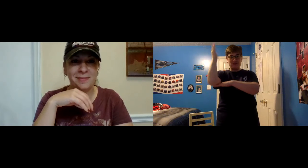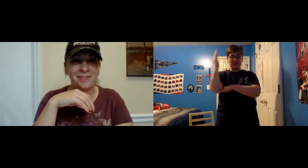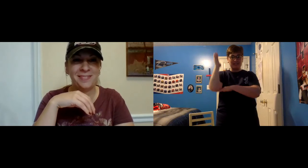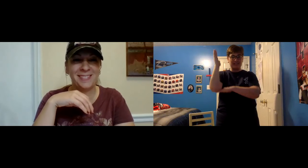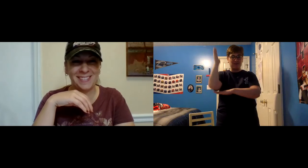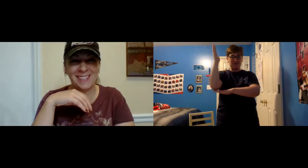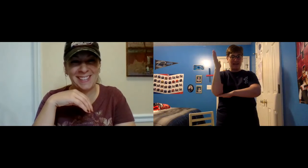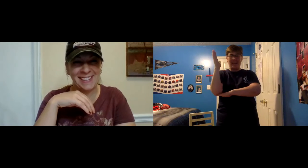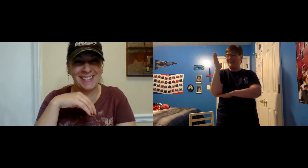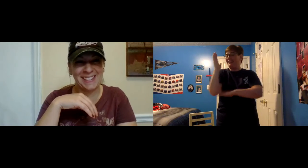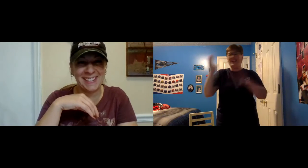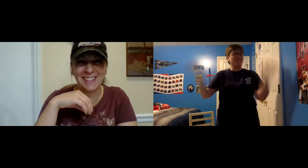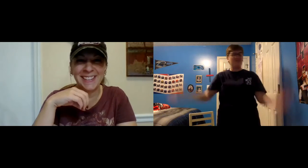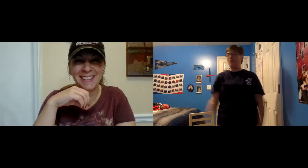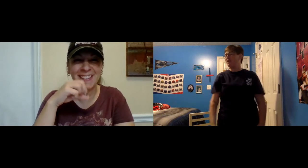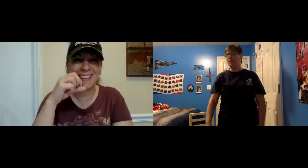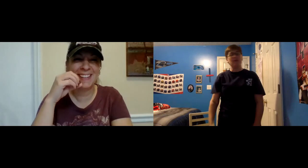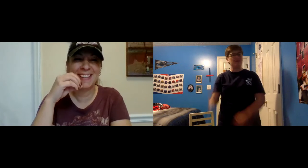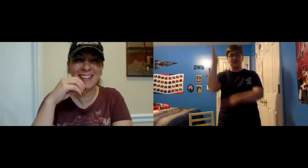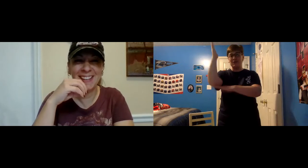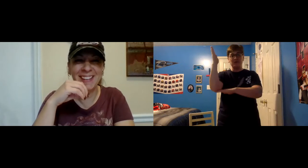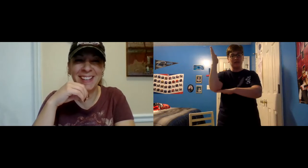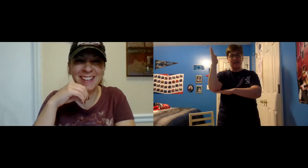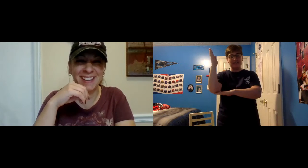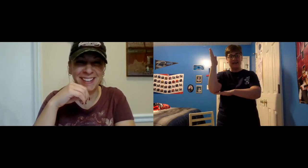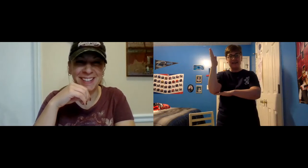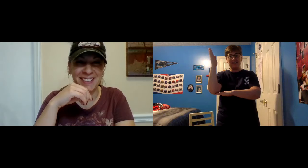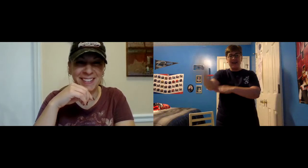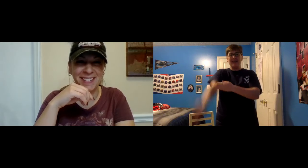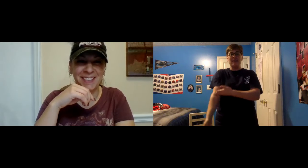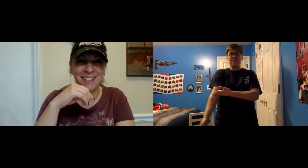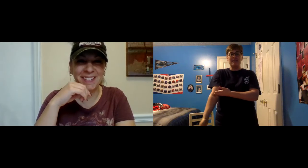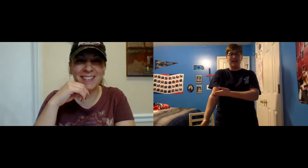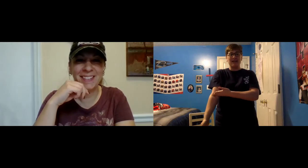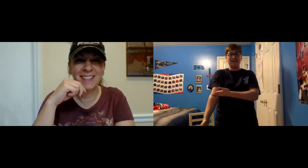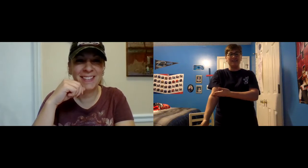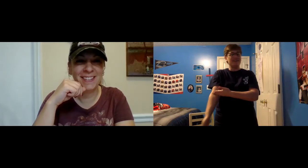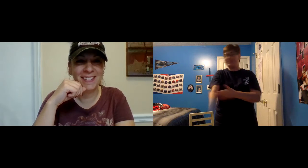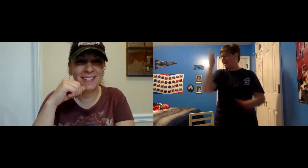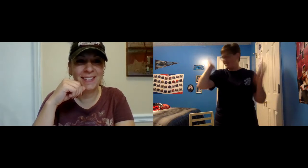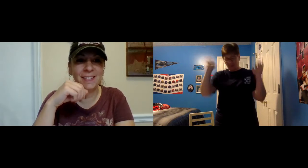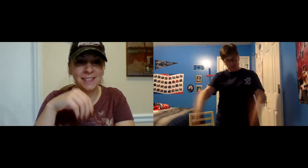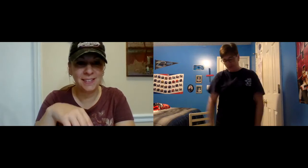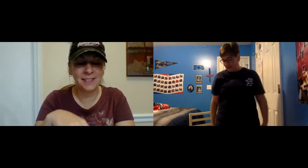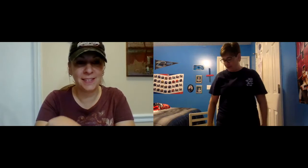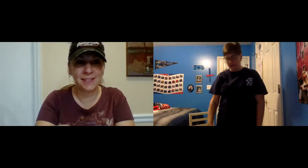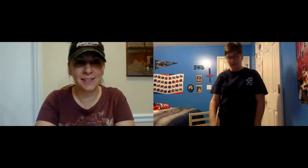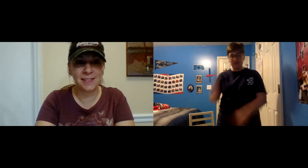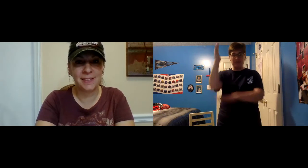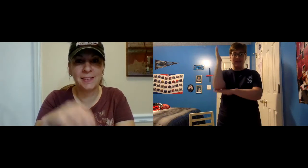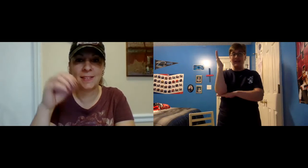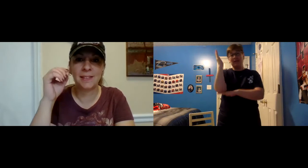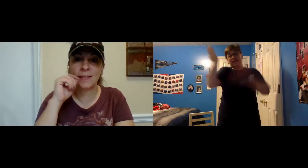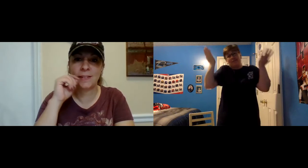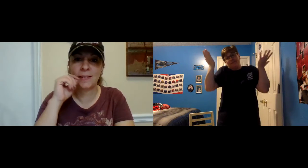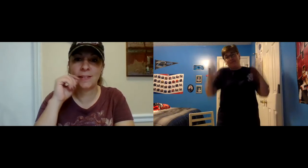some crazy stuff with my hand. I just feel really weird doing noon like that. And then midnight, I just feel really weird doing those.